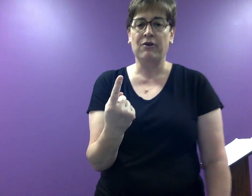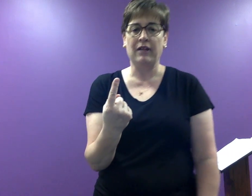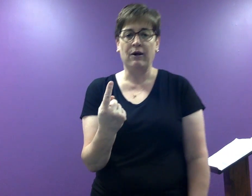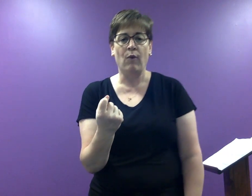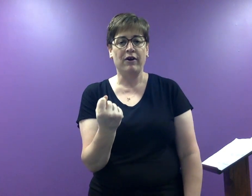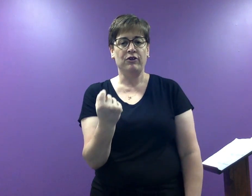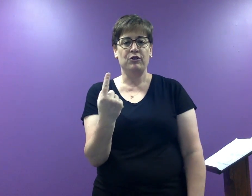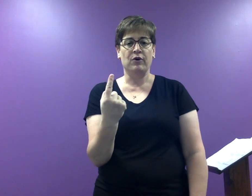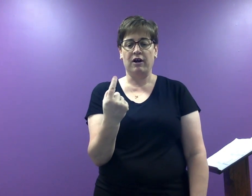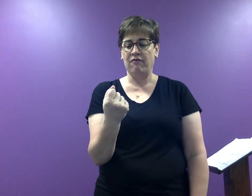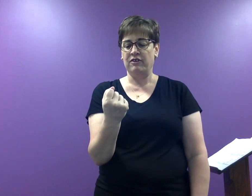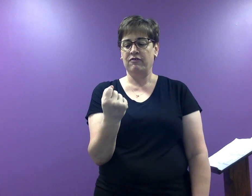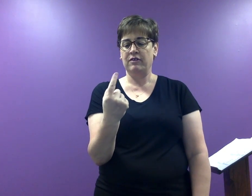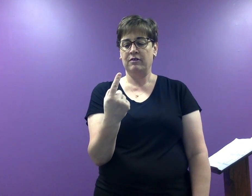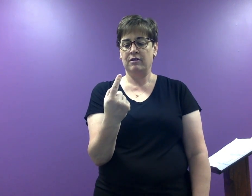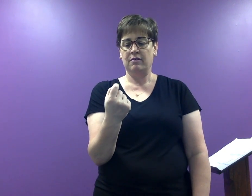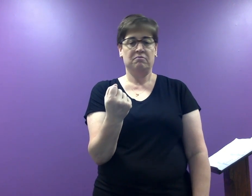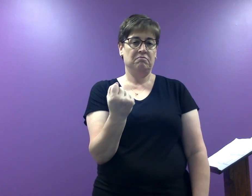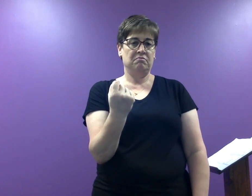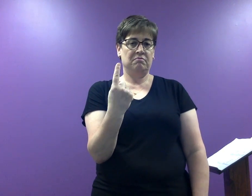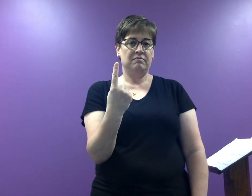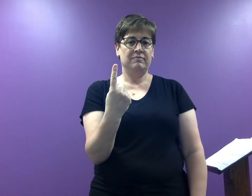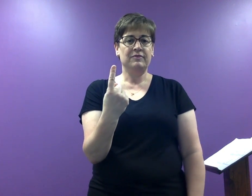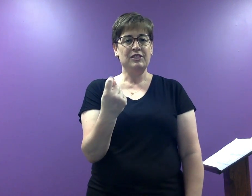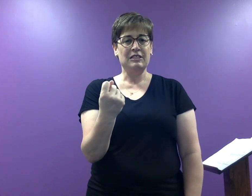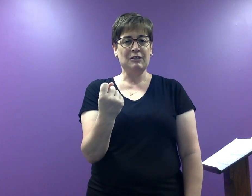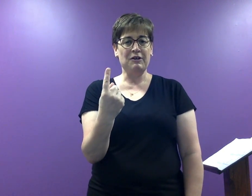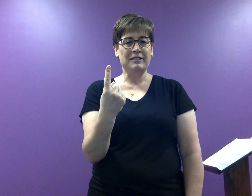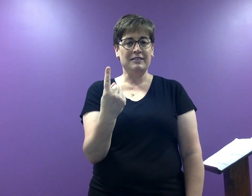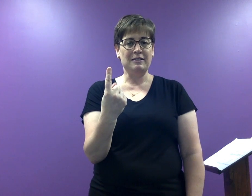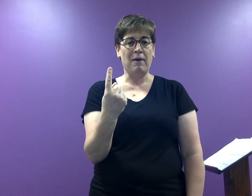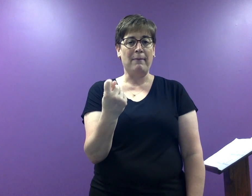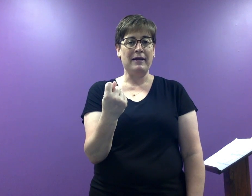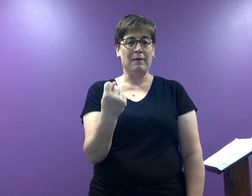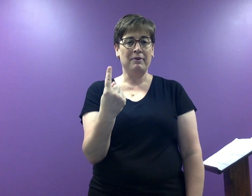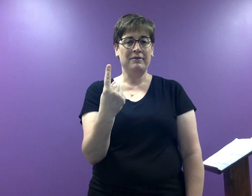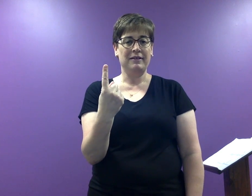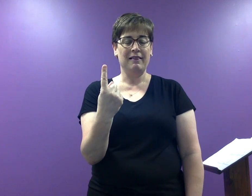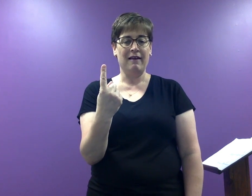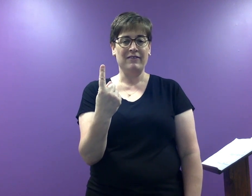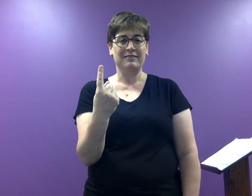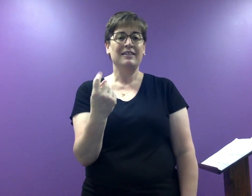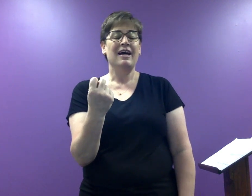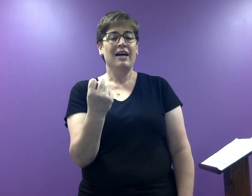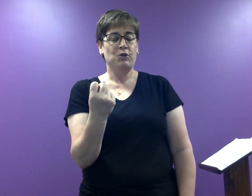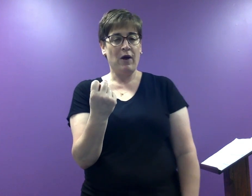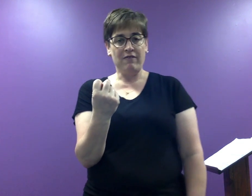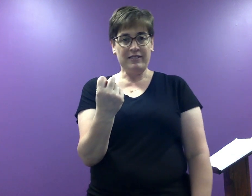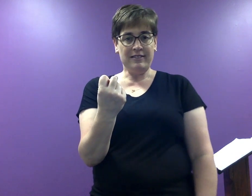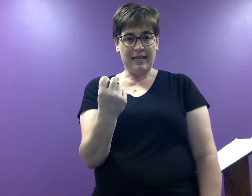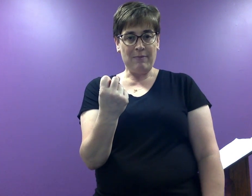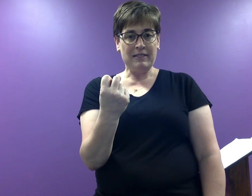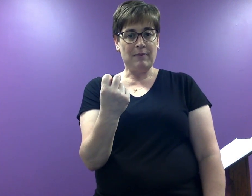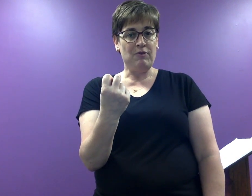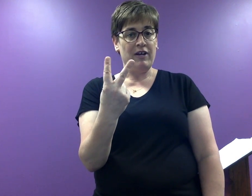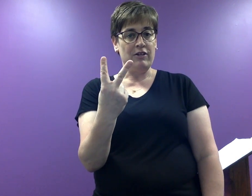like where you do it off of, just as long as it's popping up. 11. 12 is the same except you've got